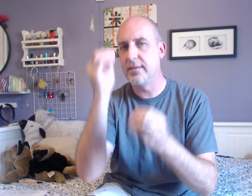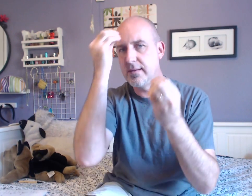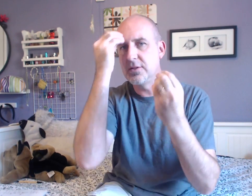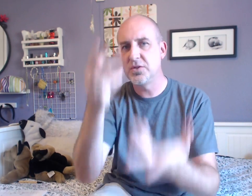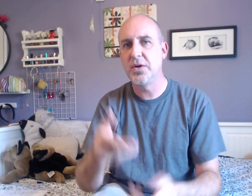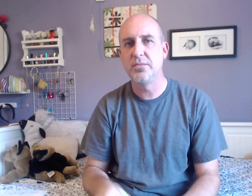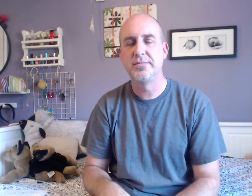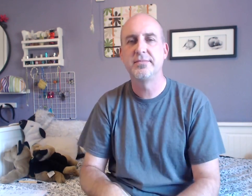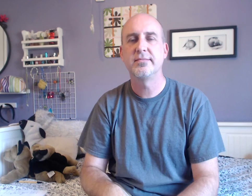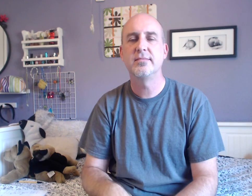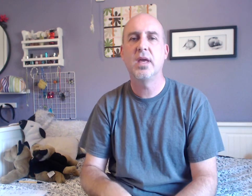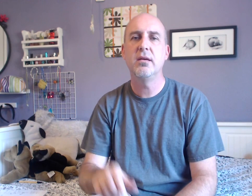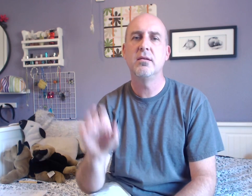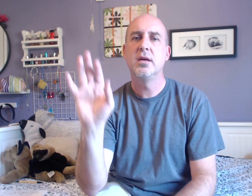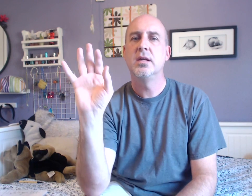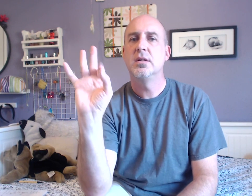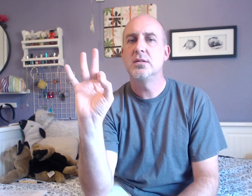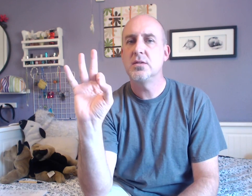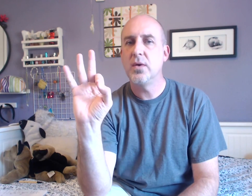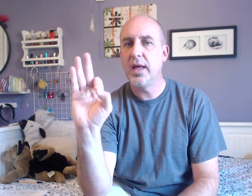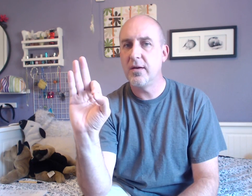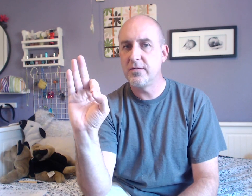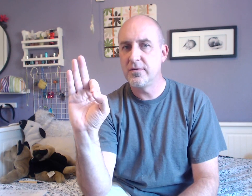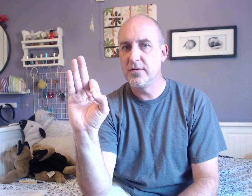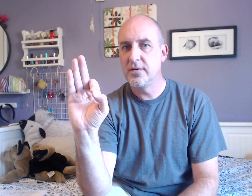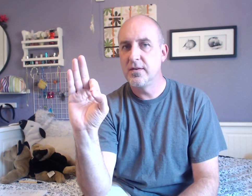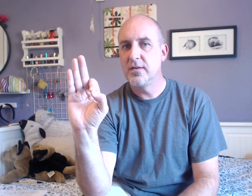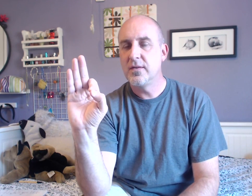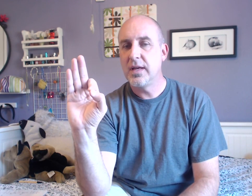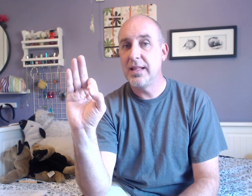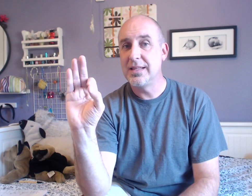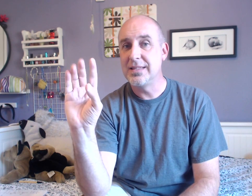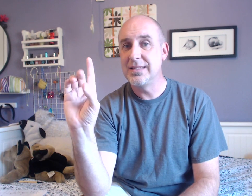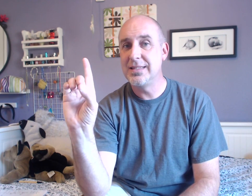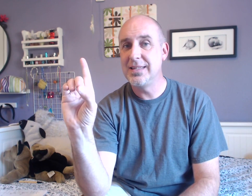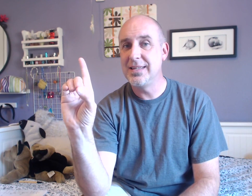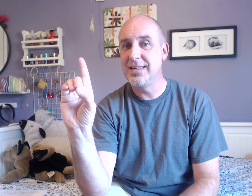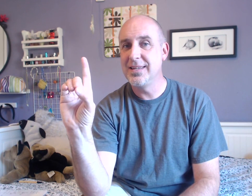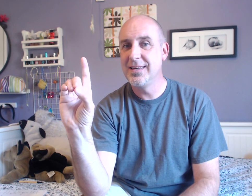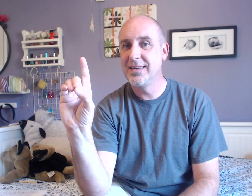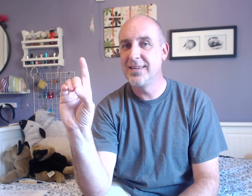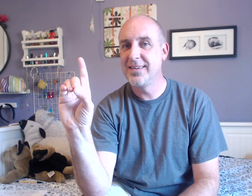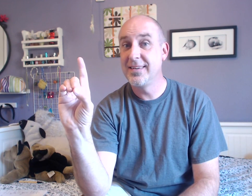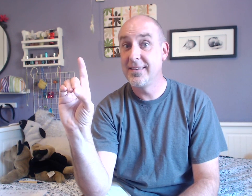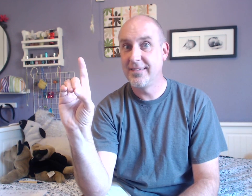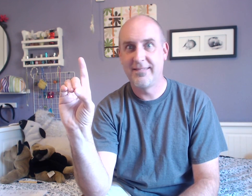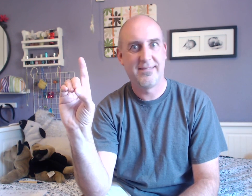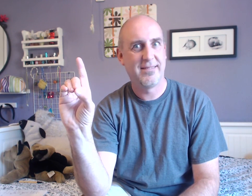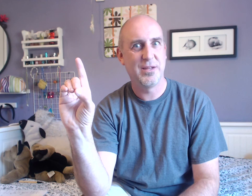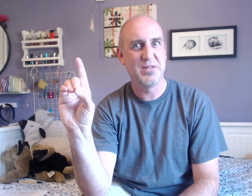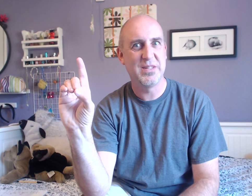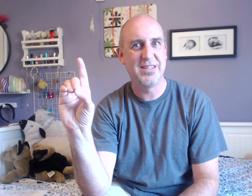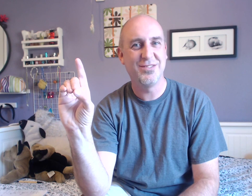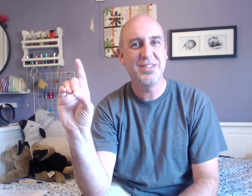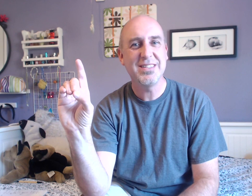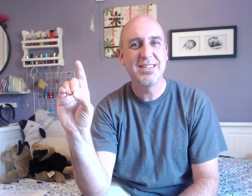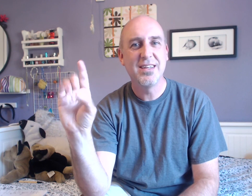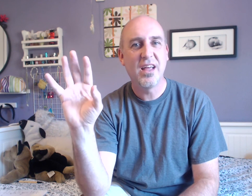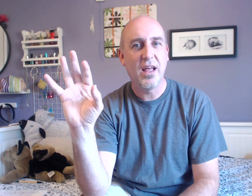let you know. Okay? So F, and then D. Do you see the difference? And